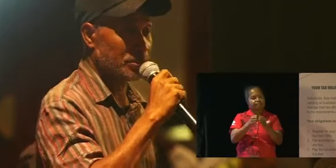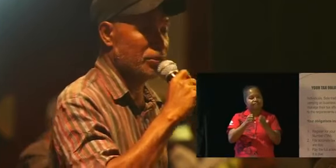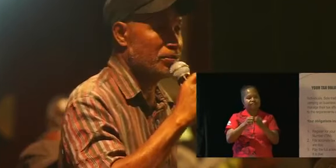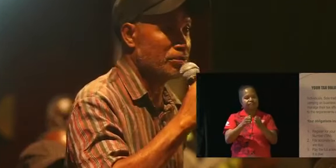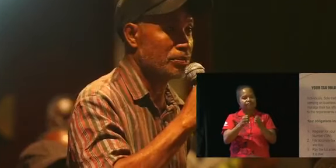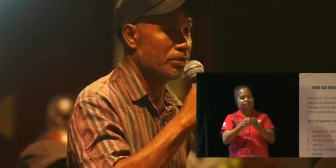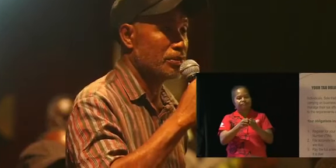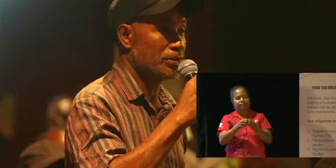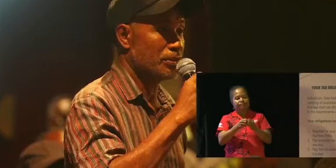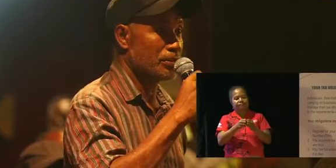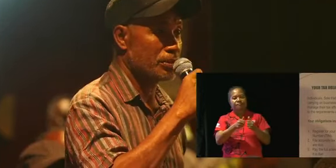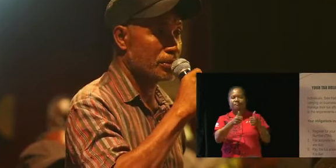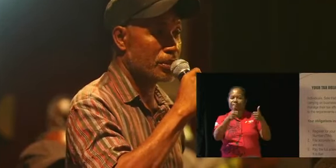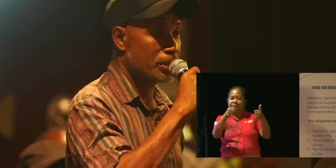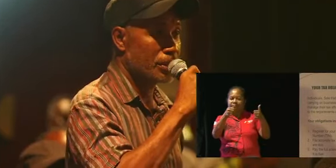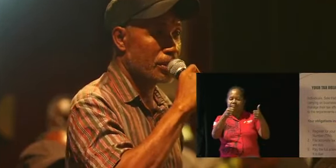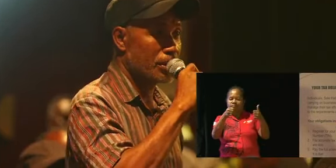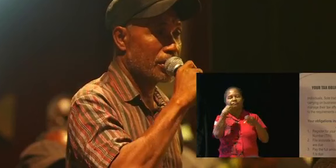plate.